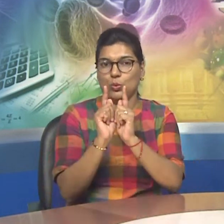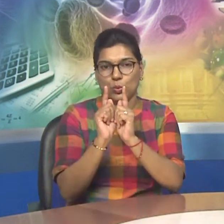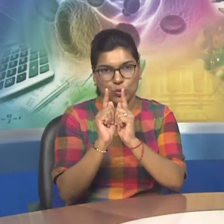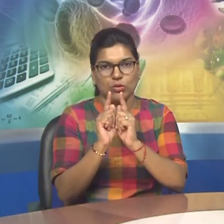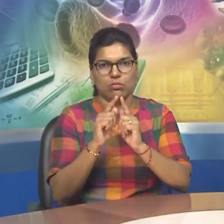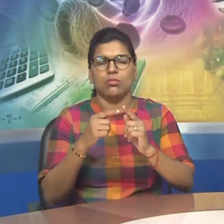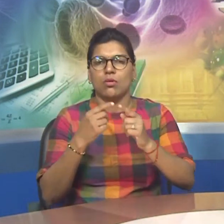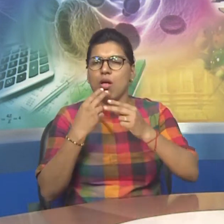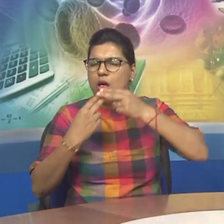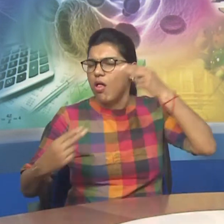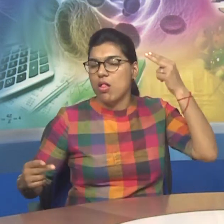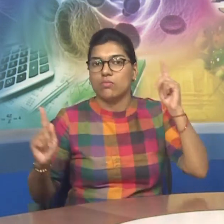brief,